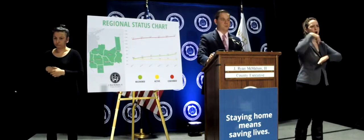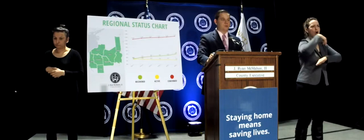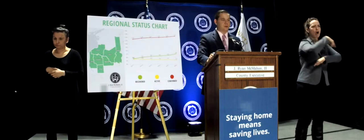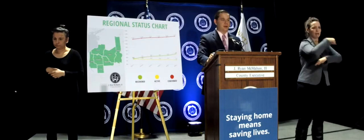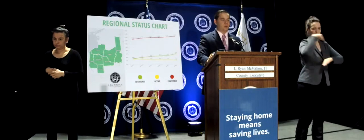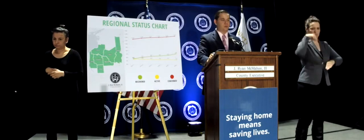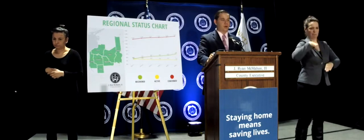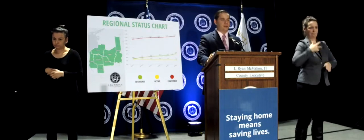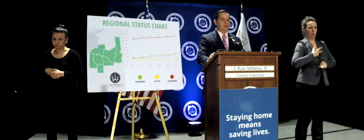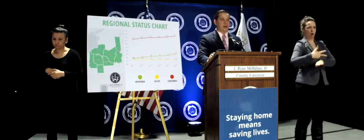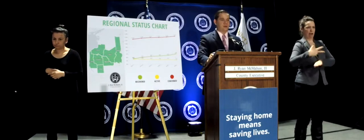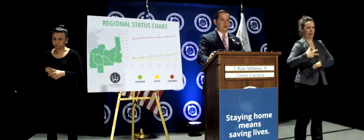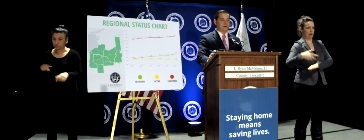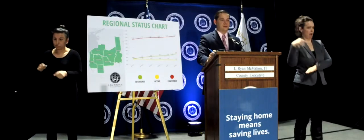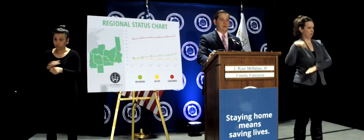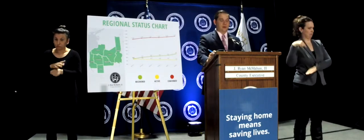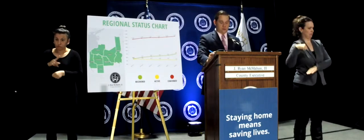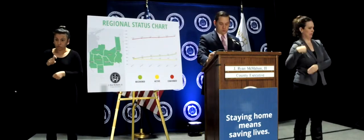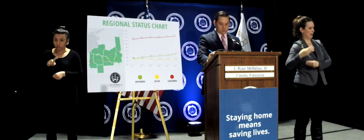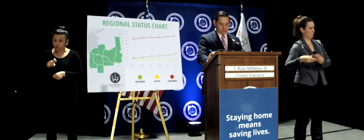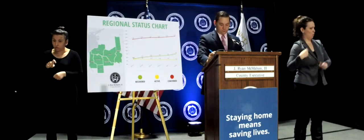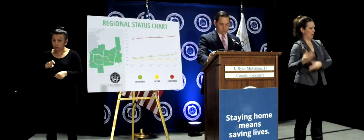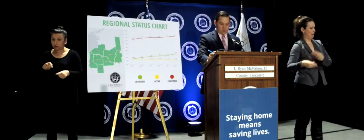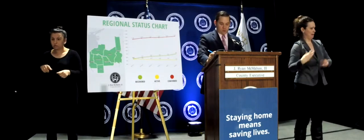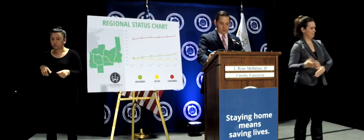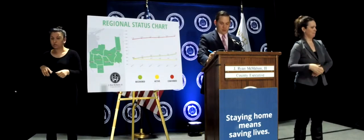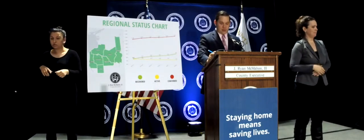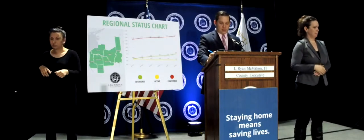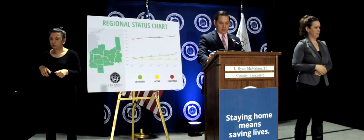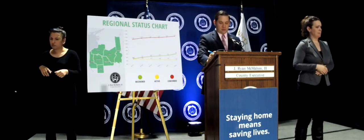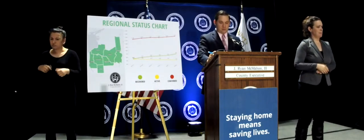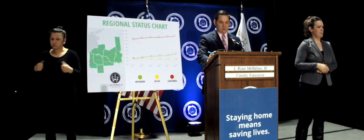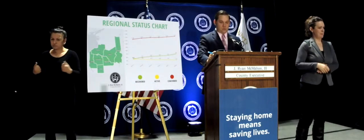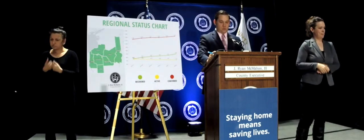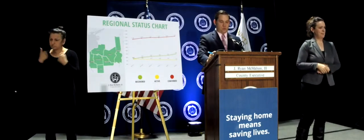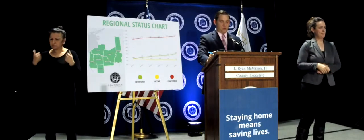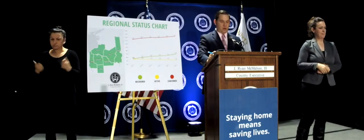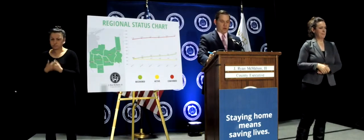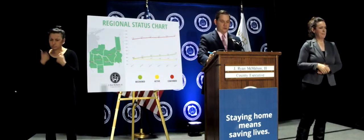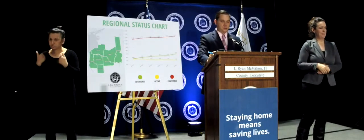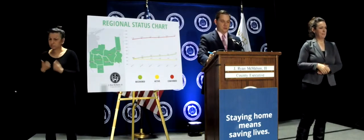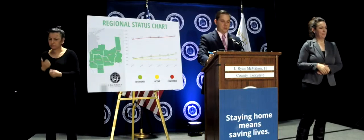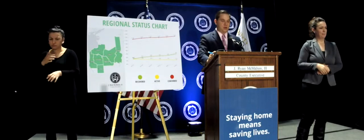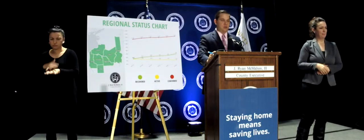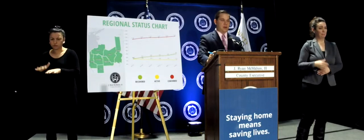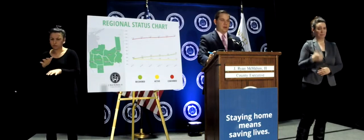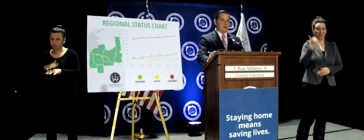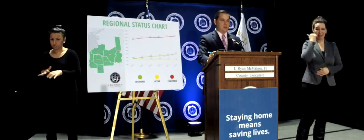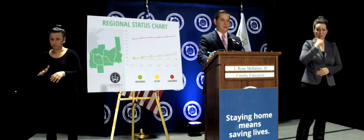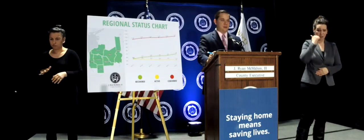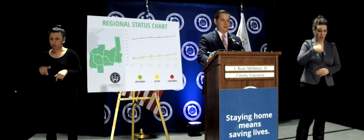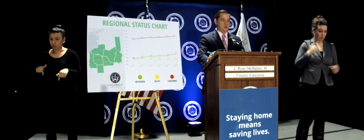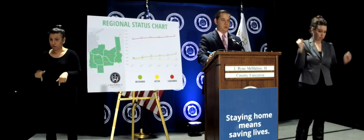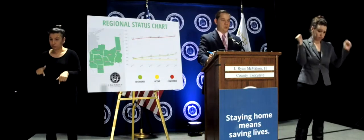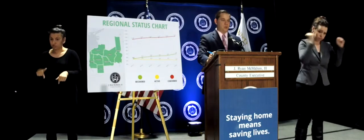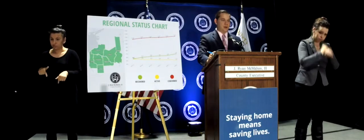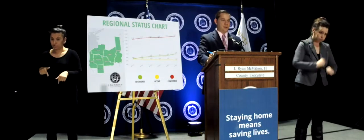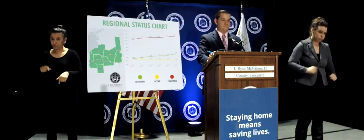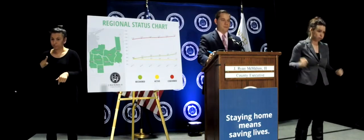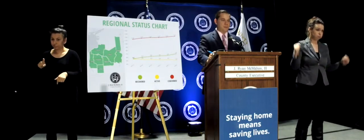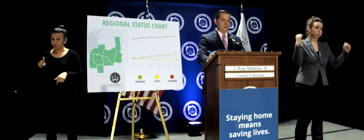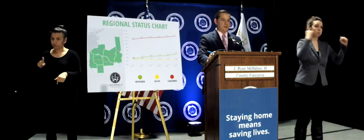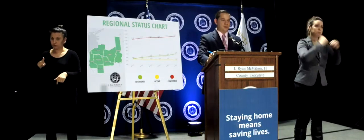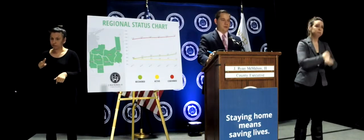process. Every day we're fighting together against a virus. Today we lost a young man